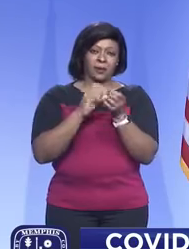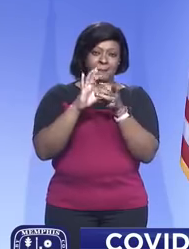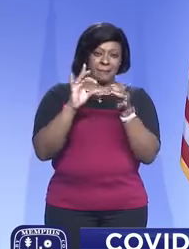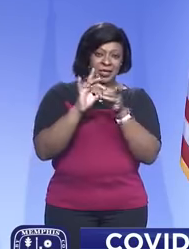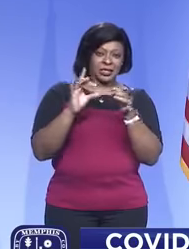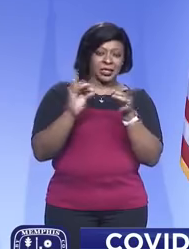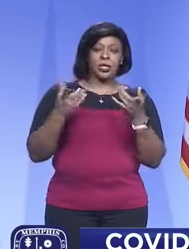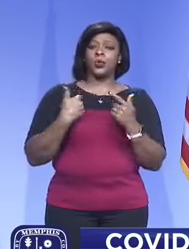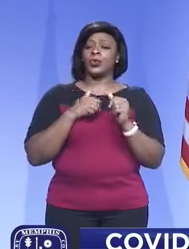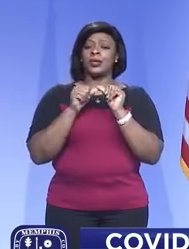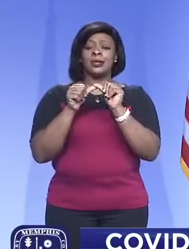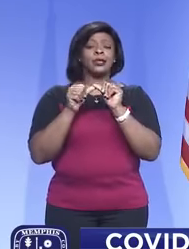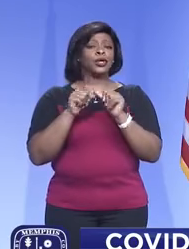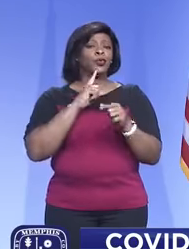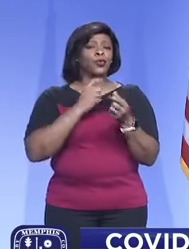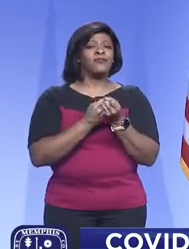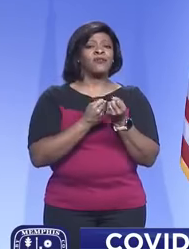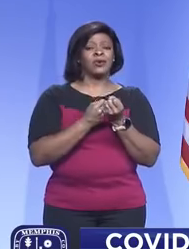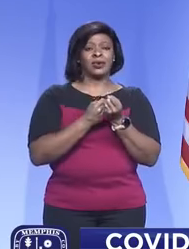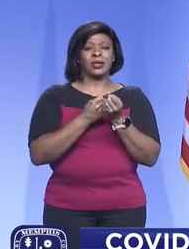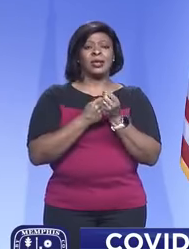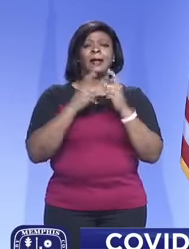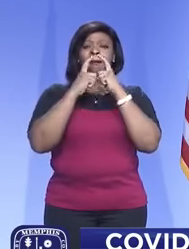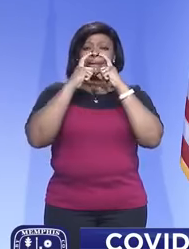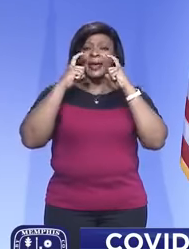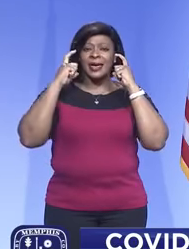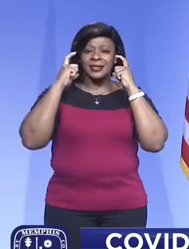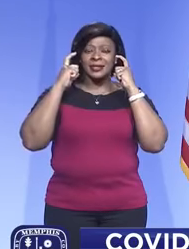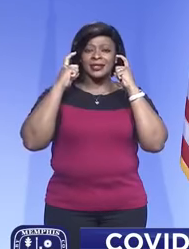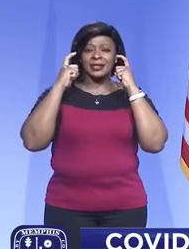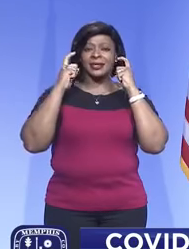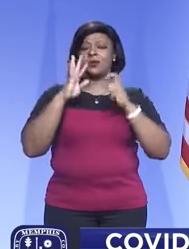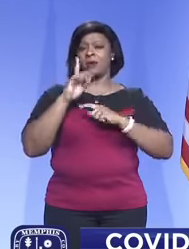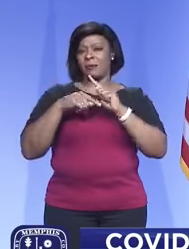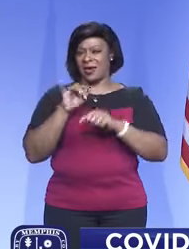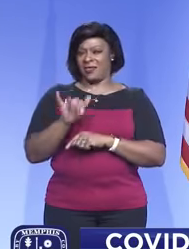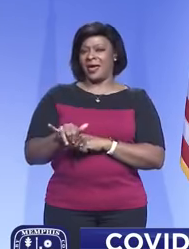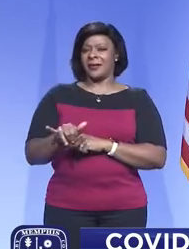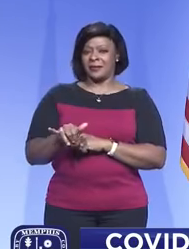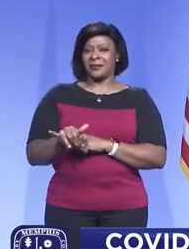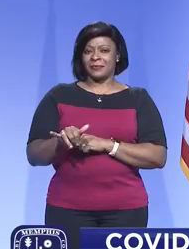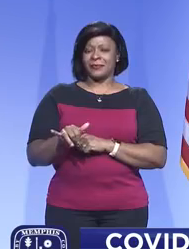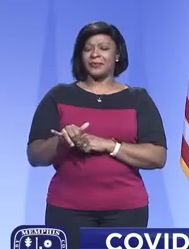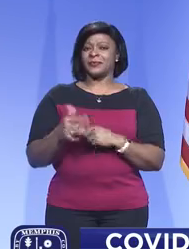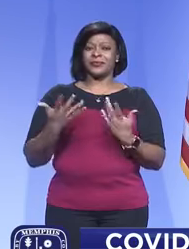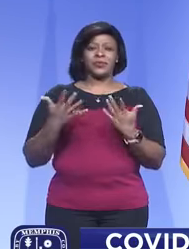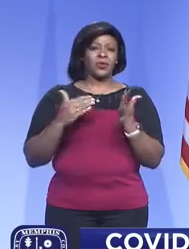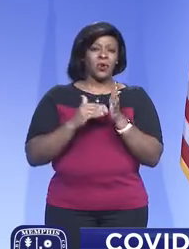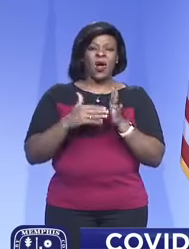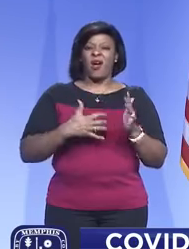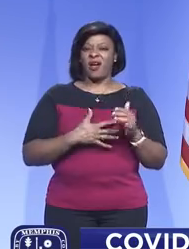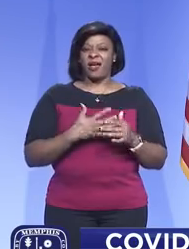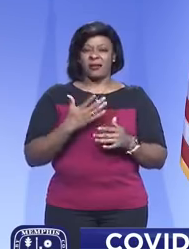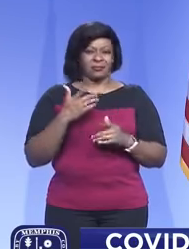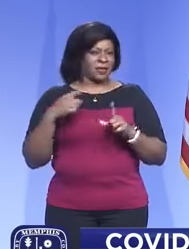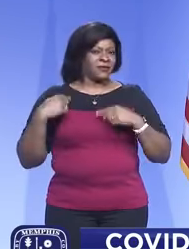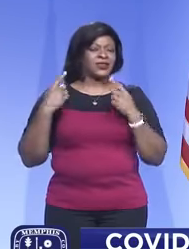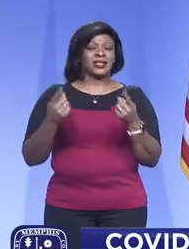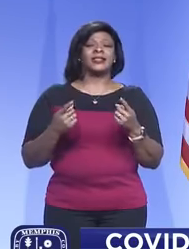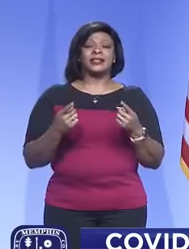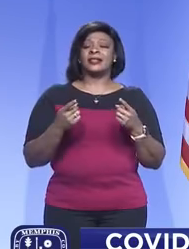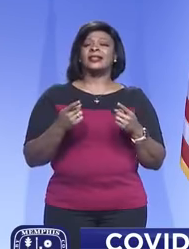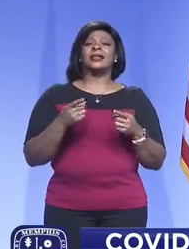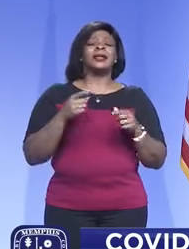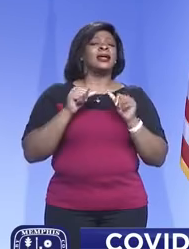messages we've continued to reinforce. Masking, we've talked about that at nauseum at this point. Continuing